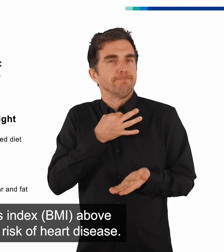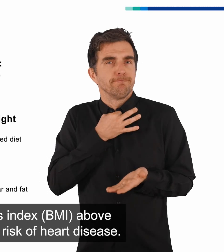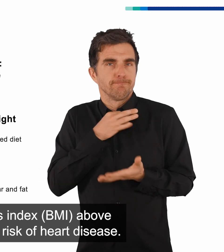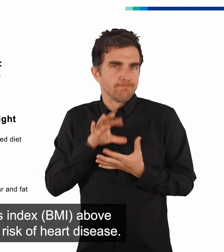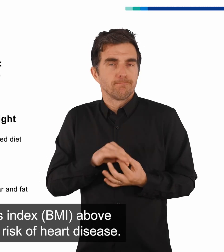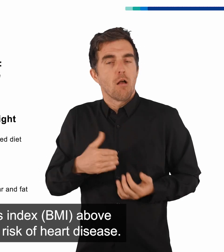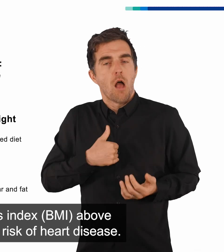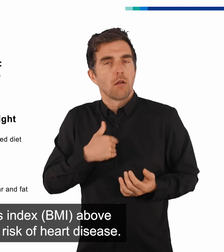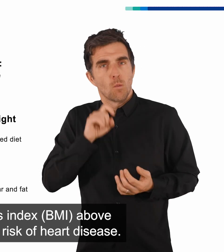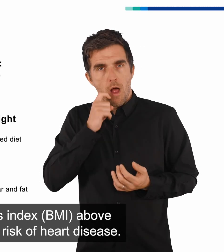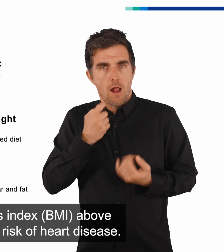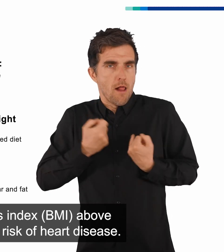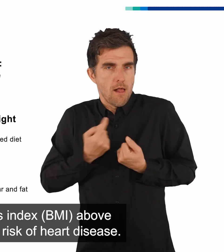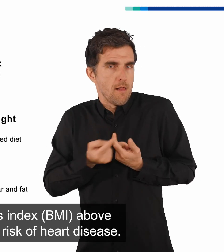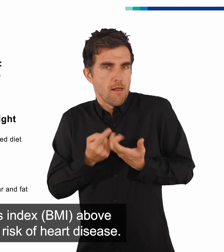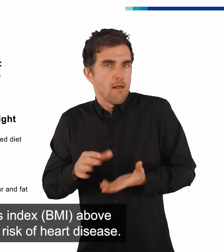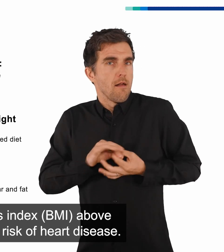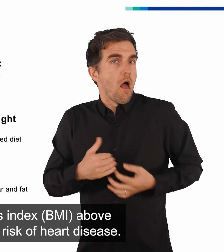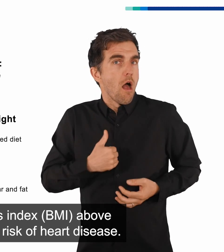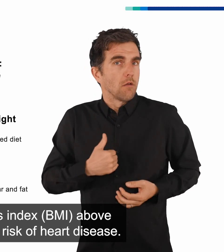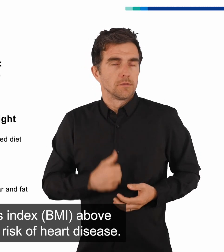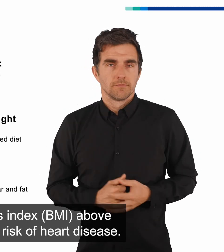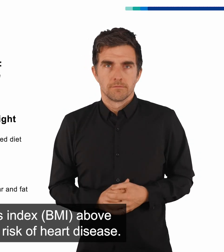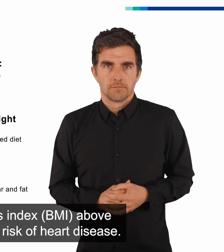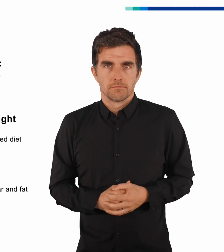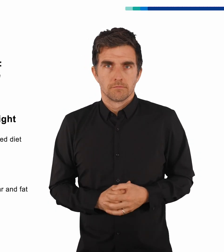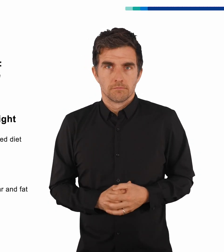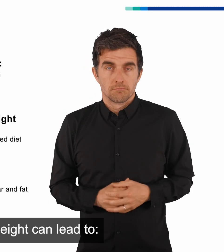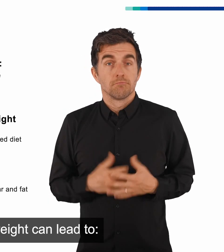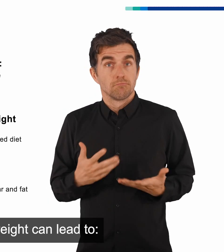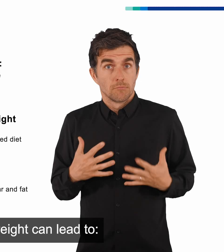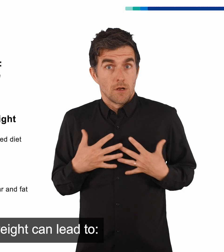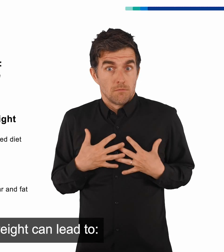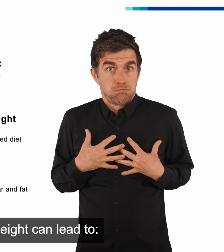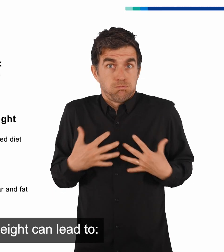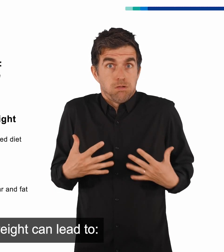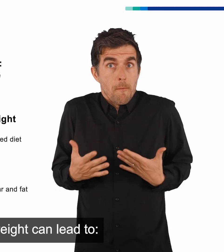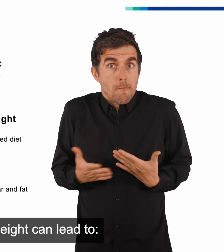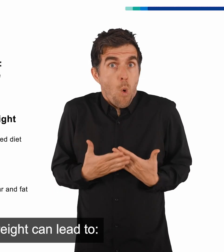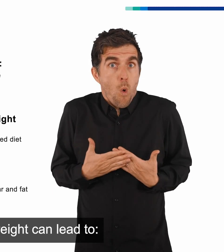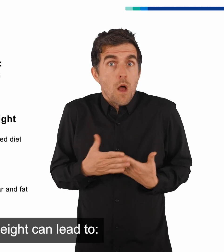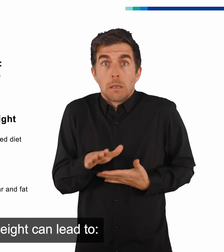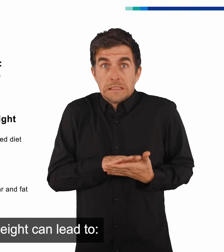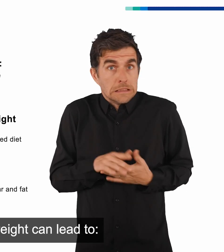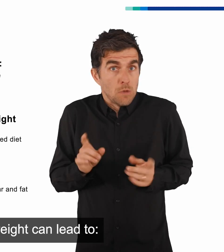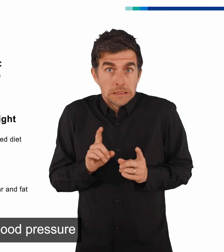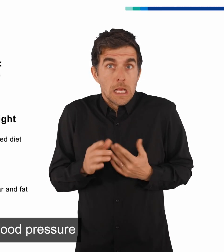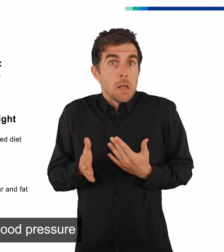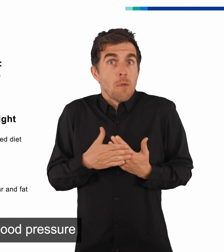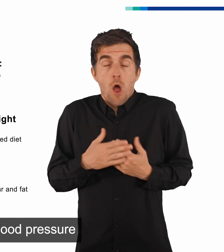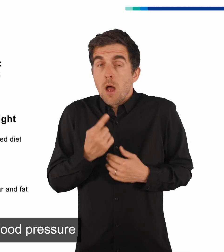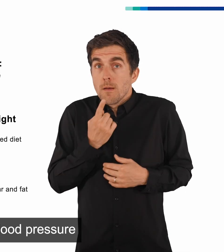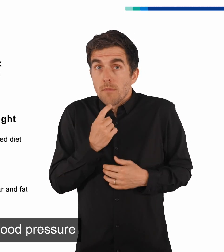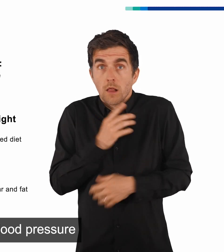There are many ways to help control your body weight. Be physically active. Eat a healthy, well-balanced